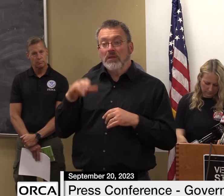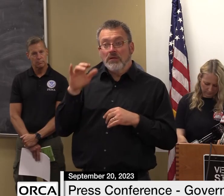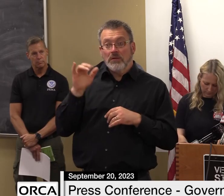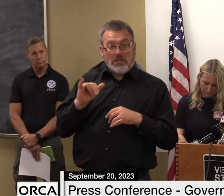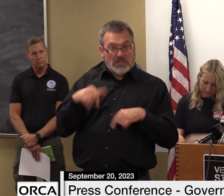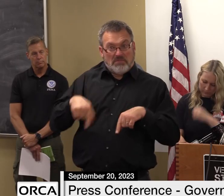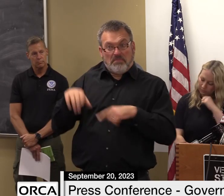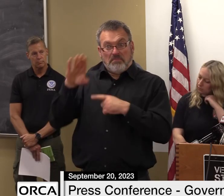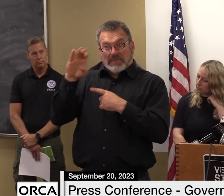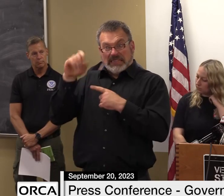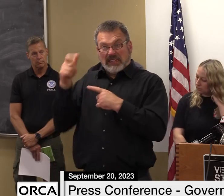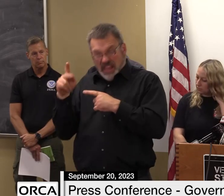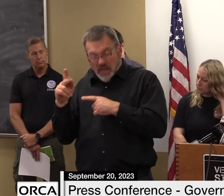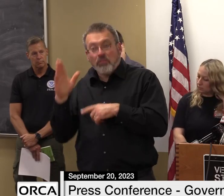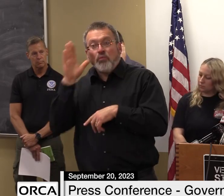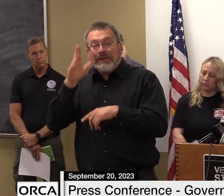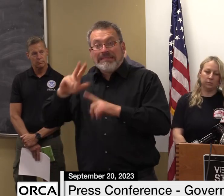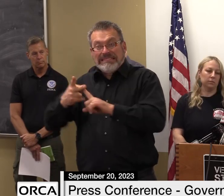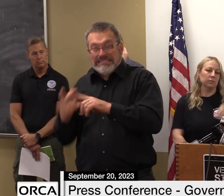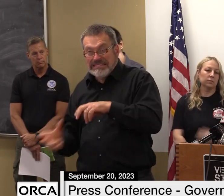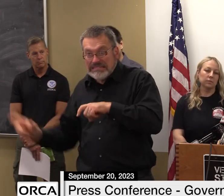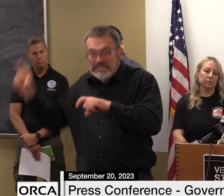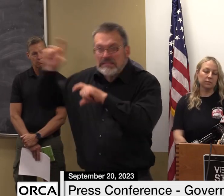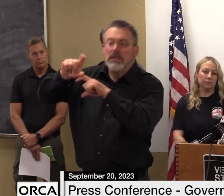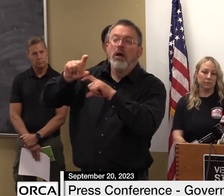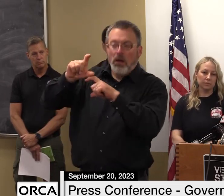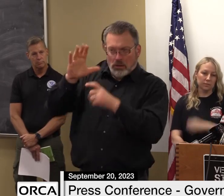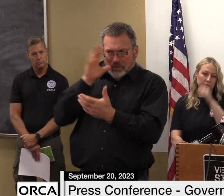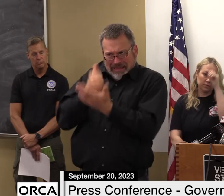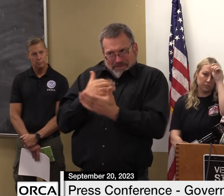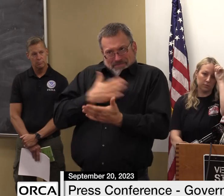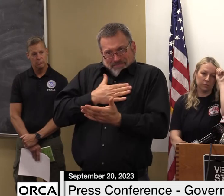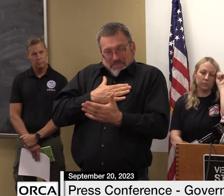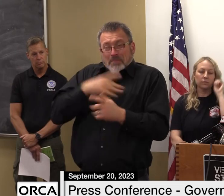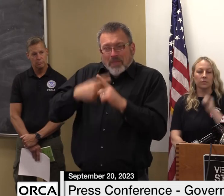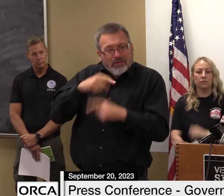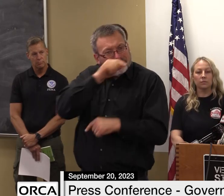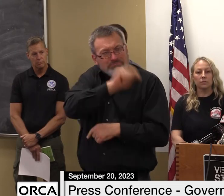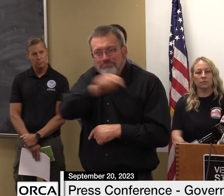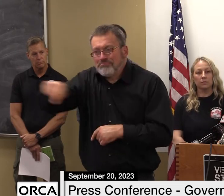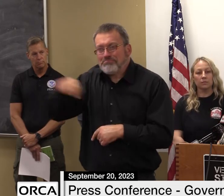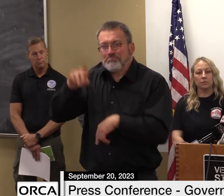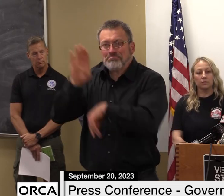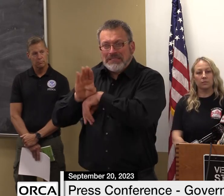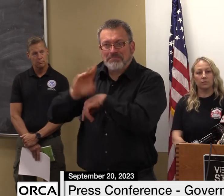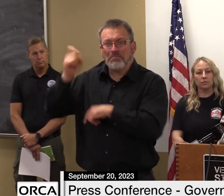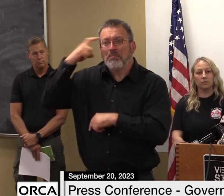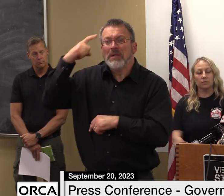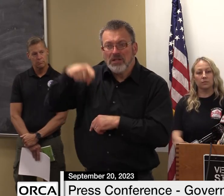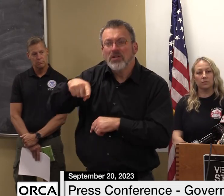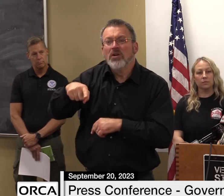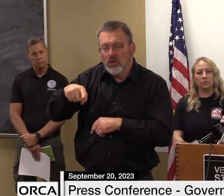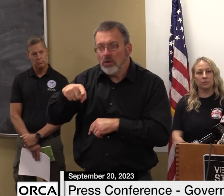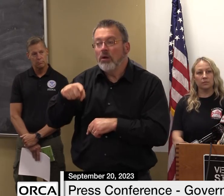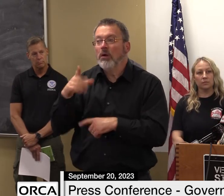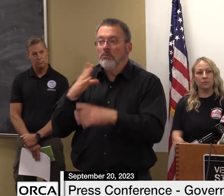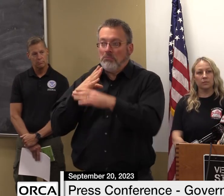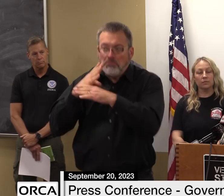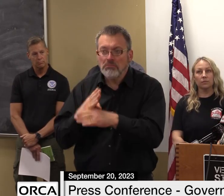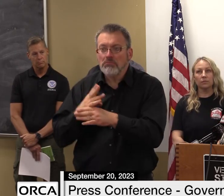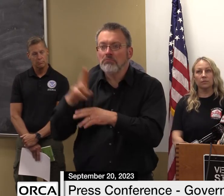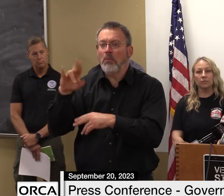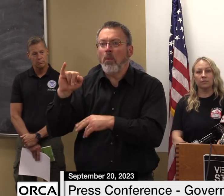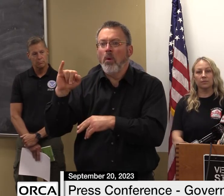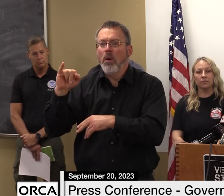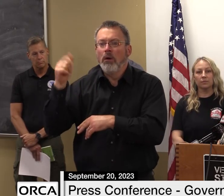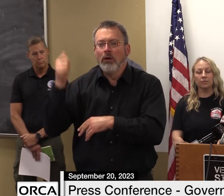will reopen sooner, reemploy our staff and get them off of unemployment sooner, and help our downtowns recover their basic